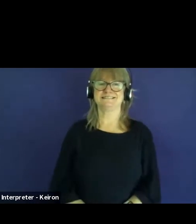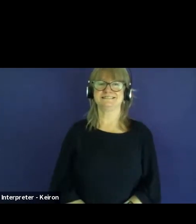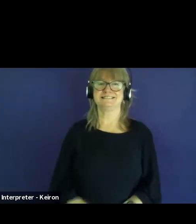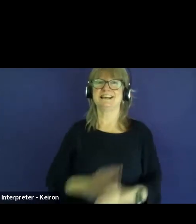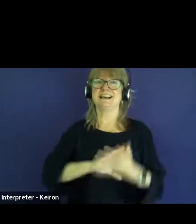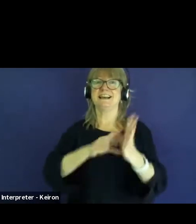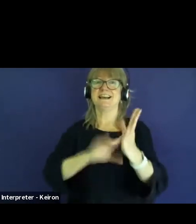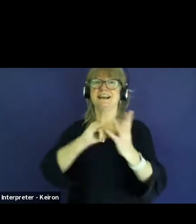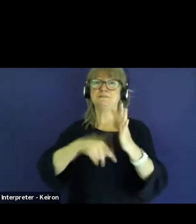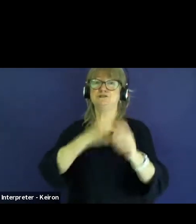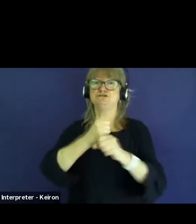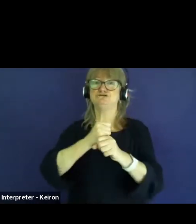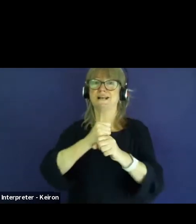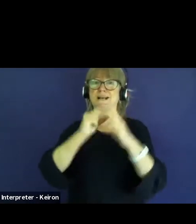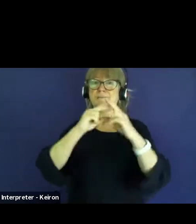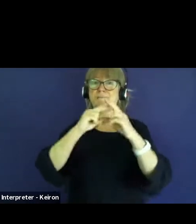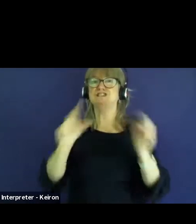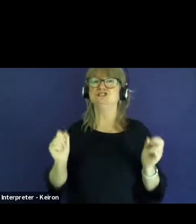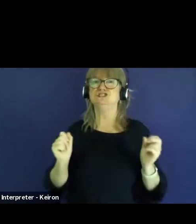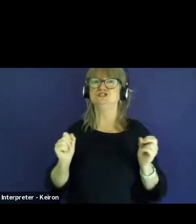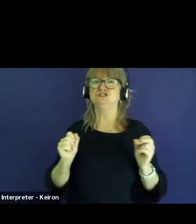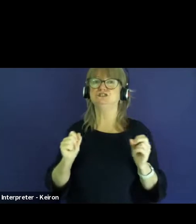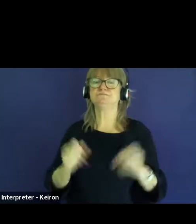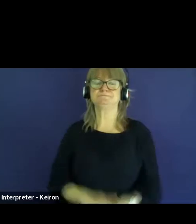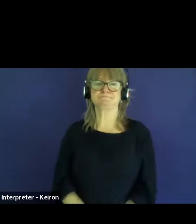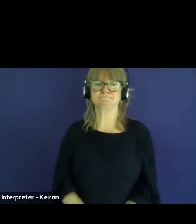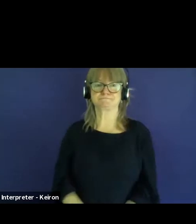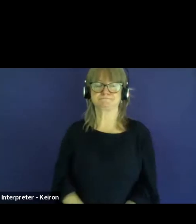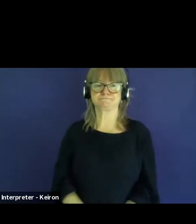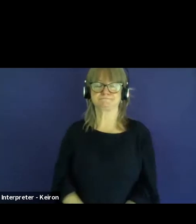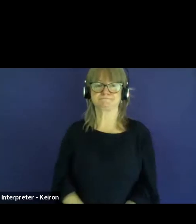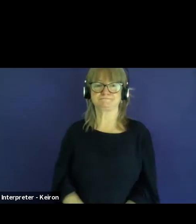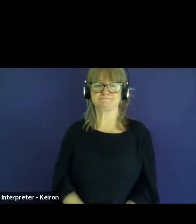hamstring bridge. We're going to be walking that out.